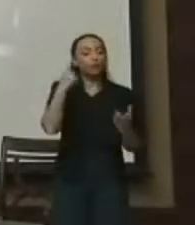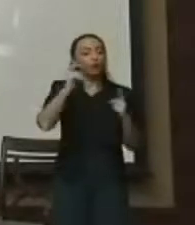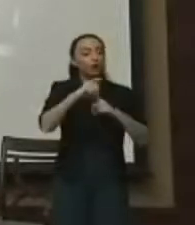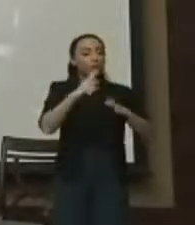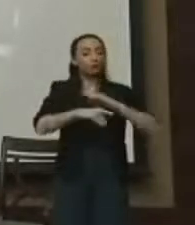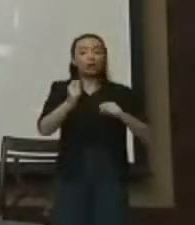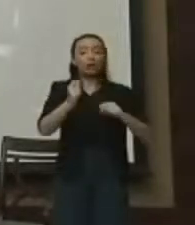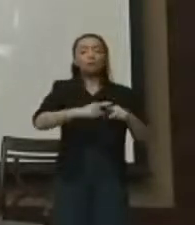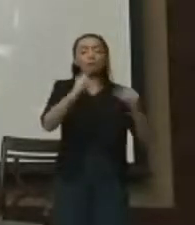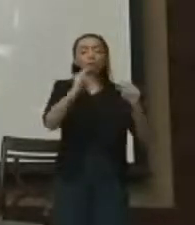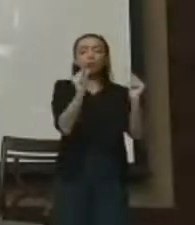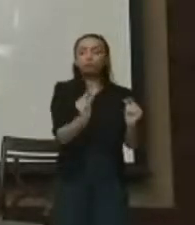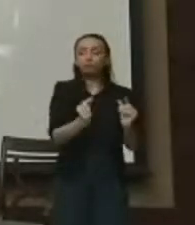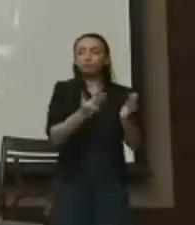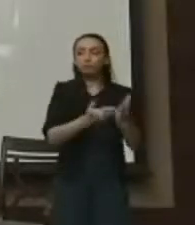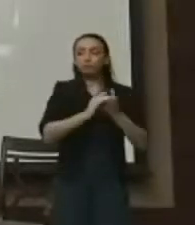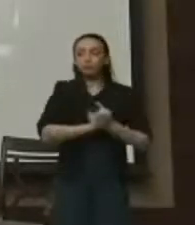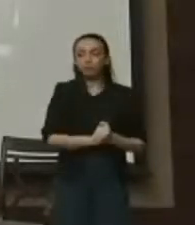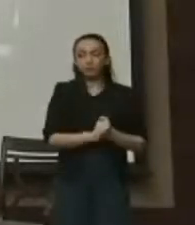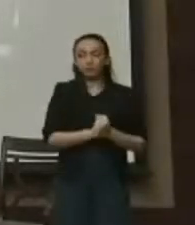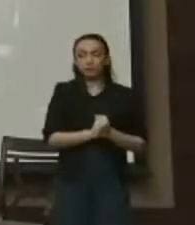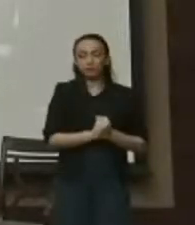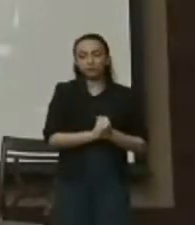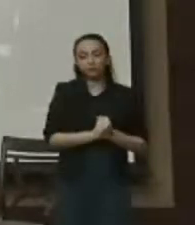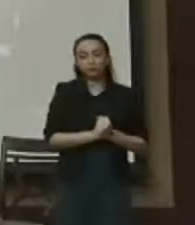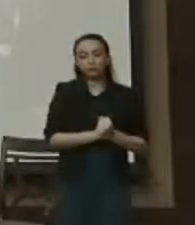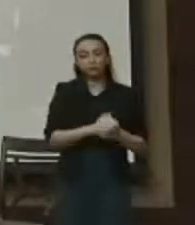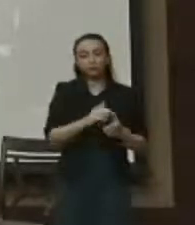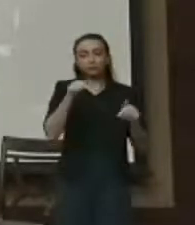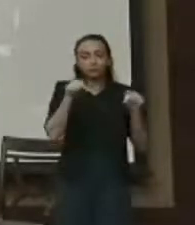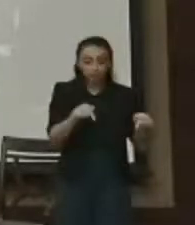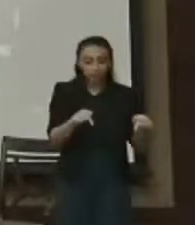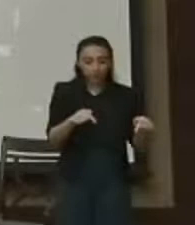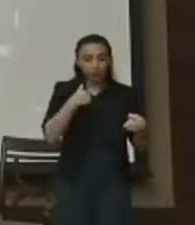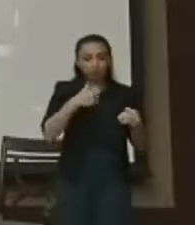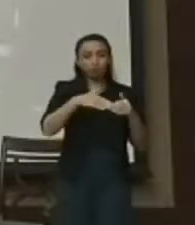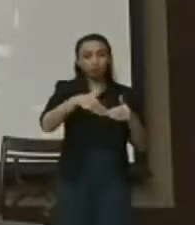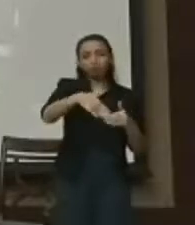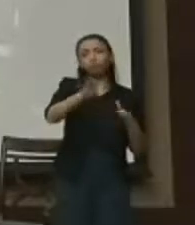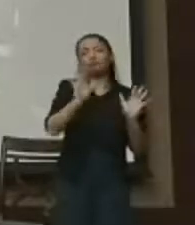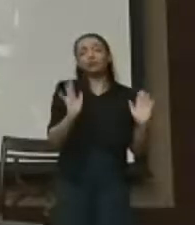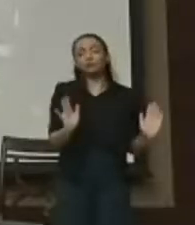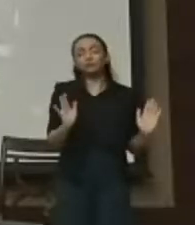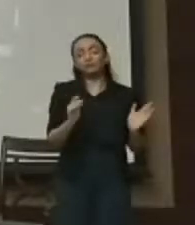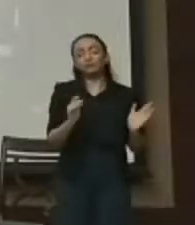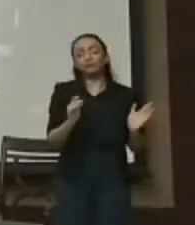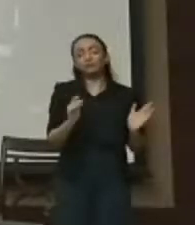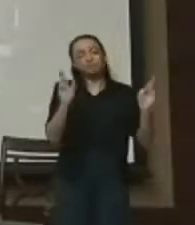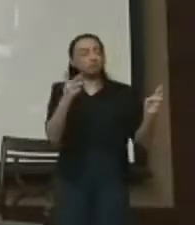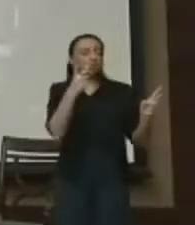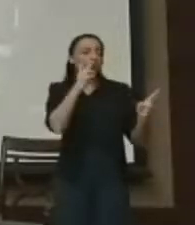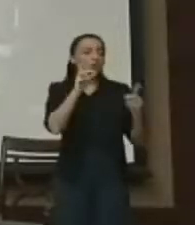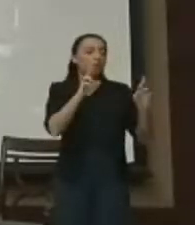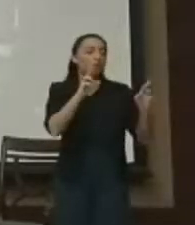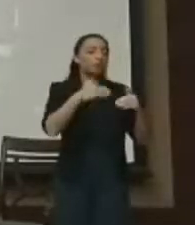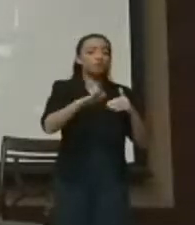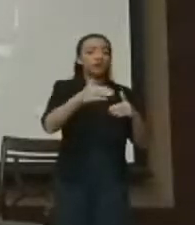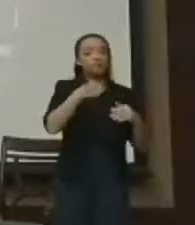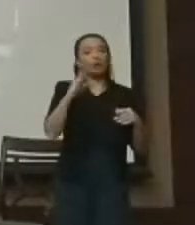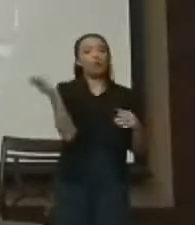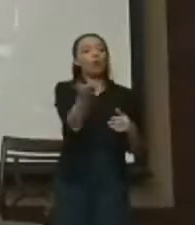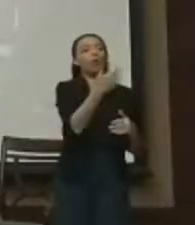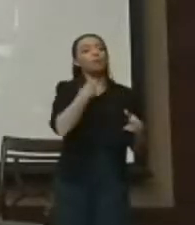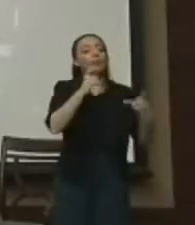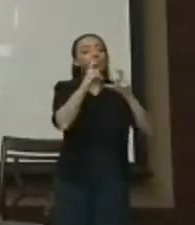cause. So, and the list goes on, but it's, we are all wearing a mask here